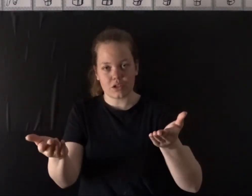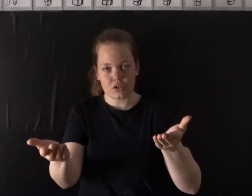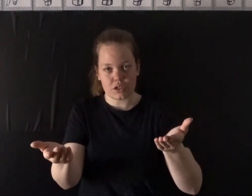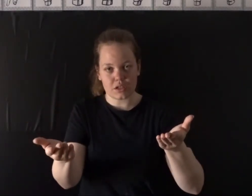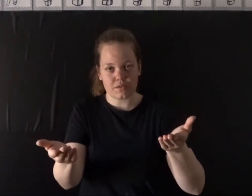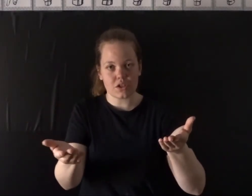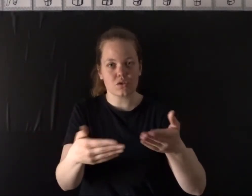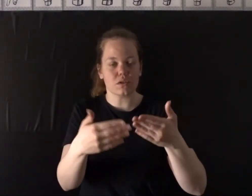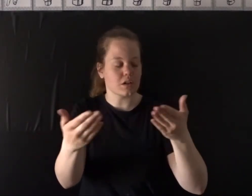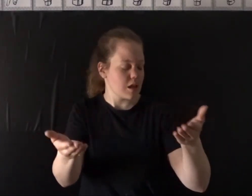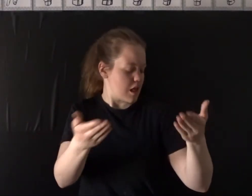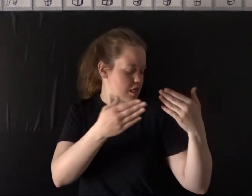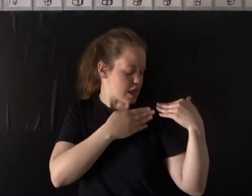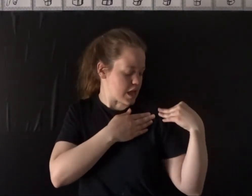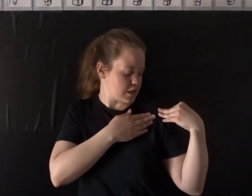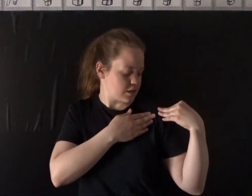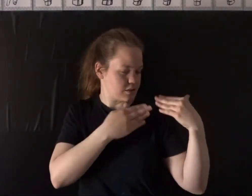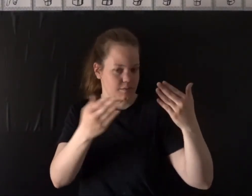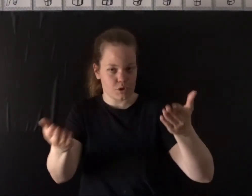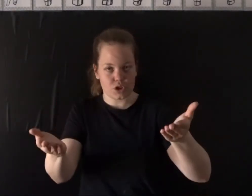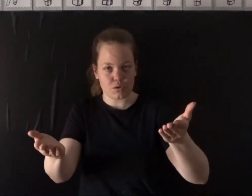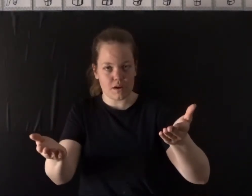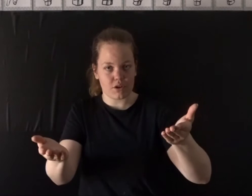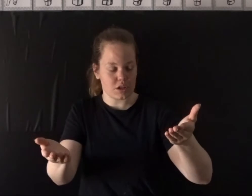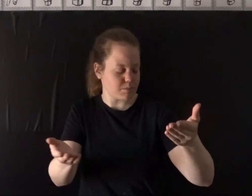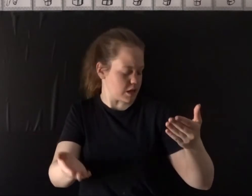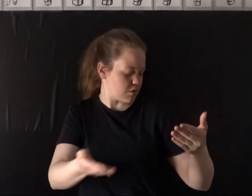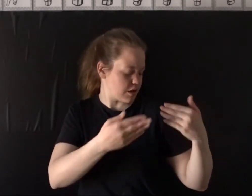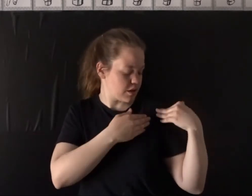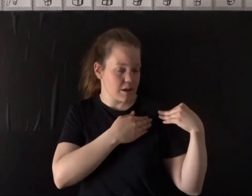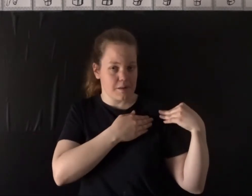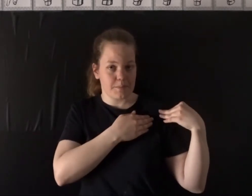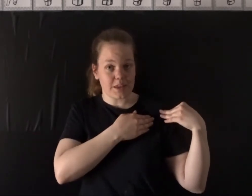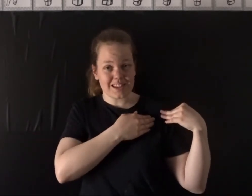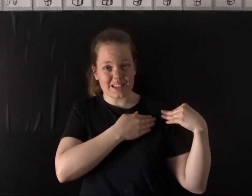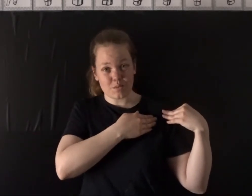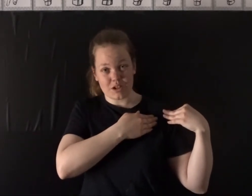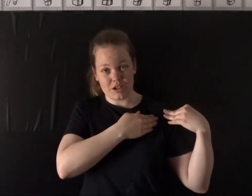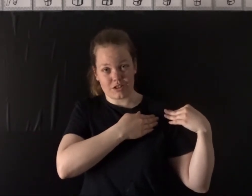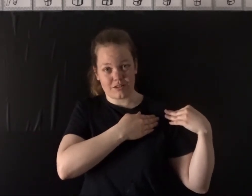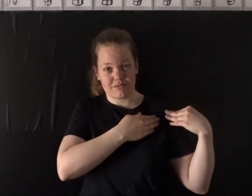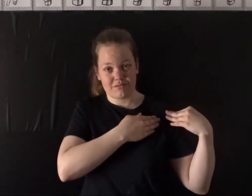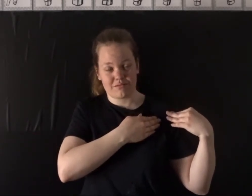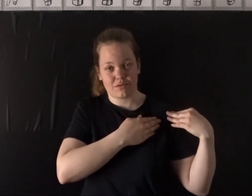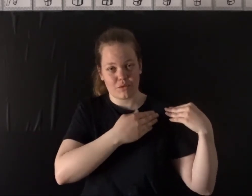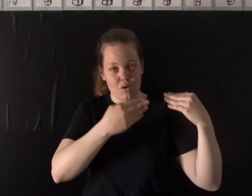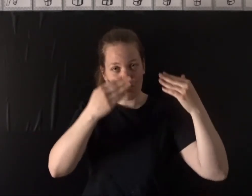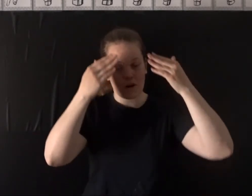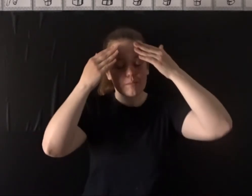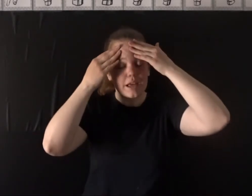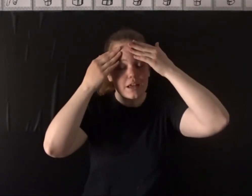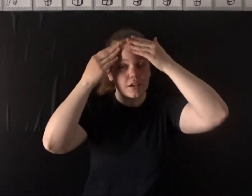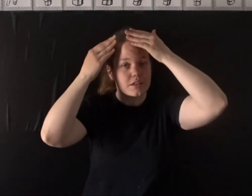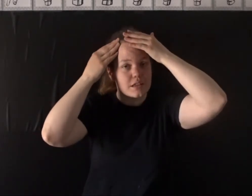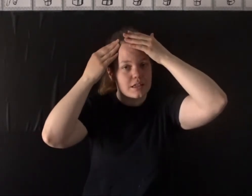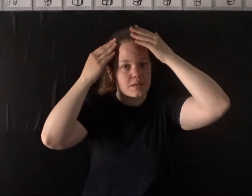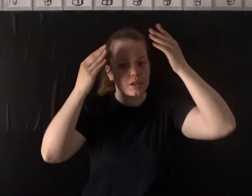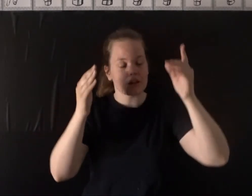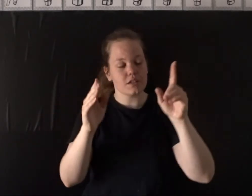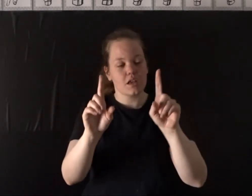the individual that, or to whoever you're speaking with, that this is what hurts. Or if my head hurts, that this is what hurts. So